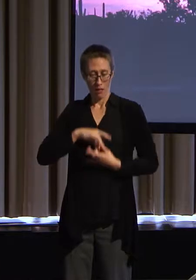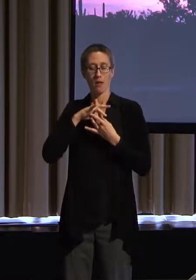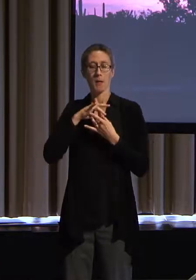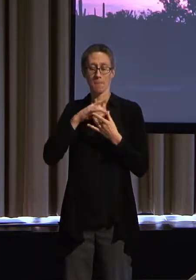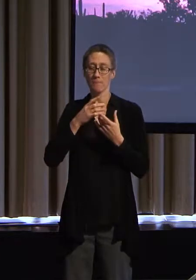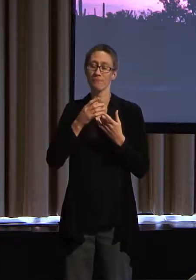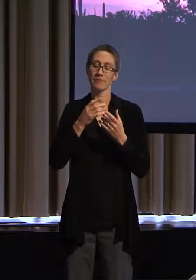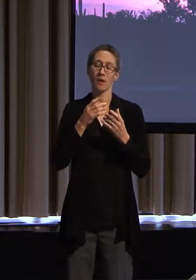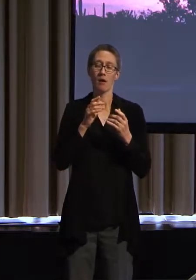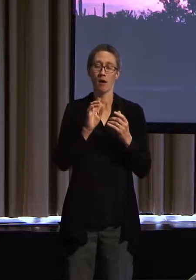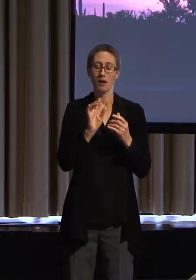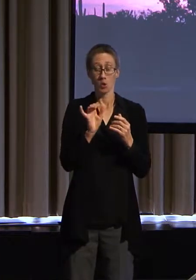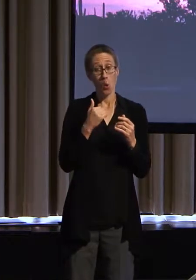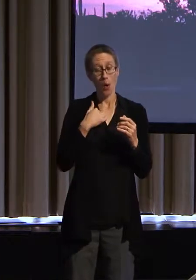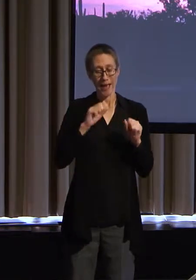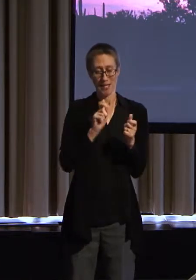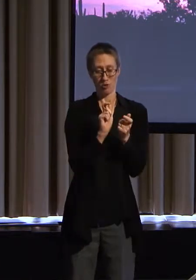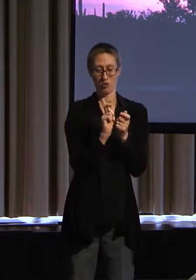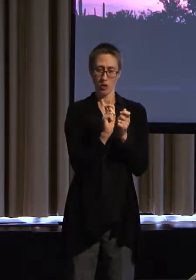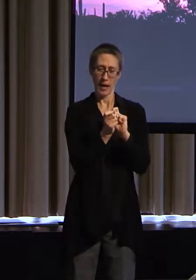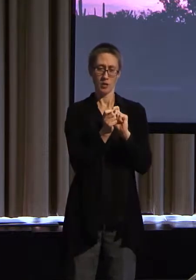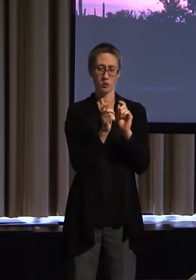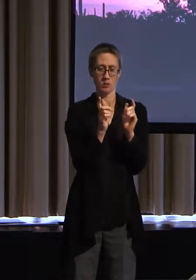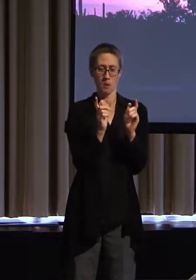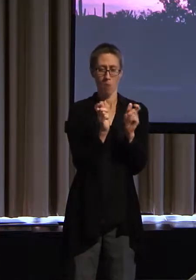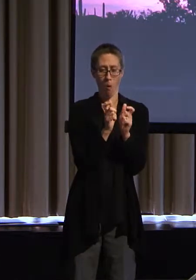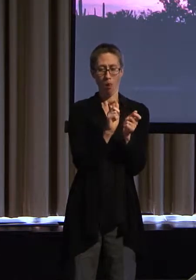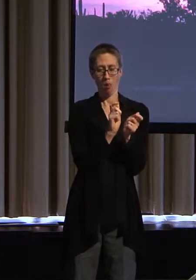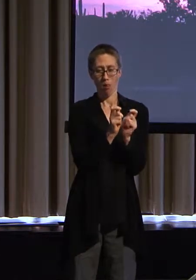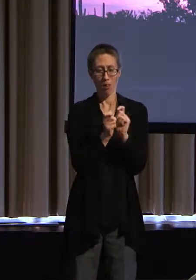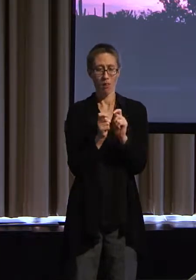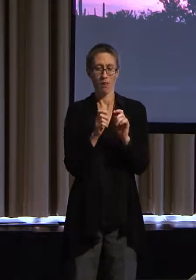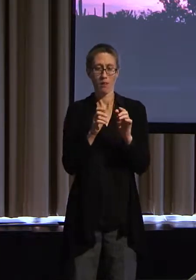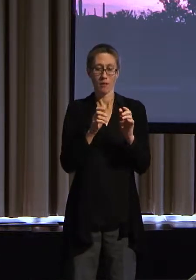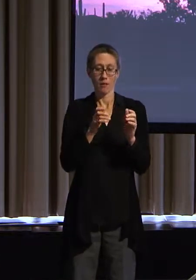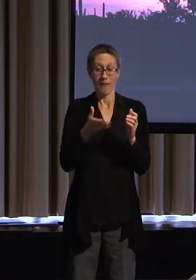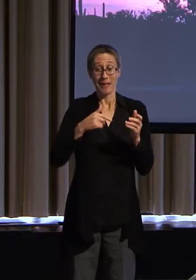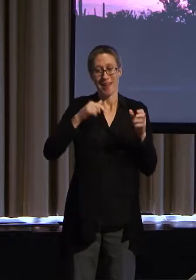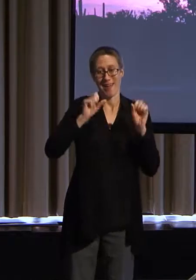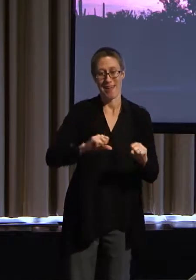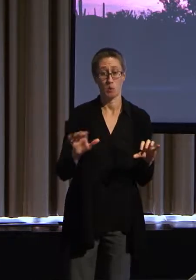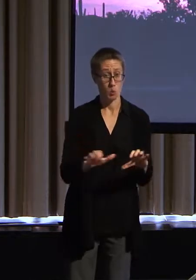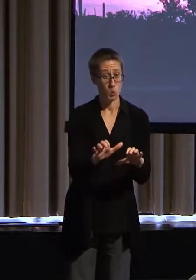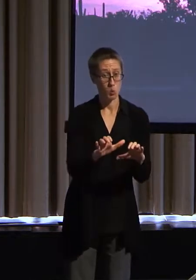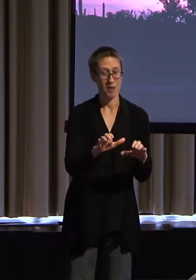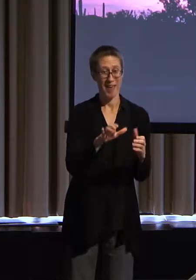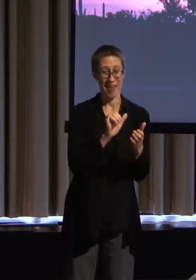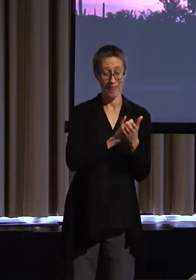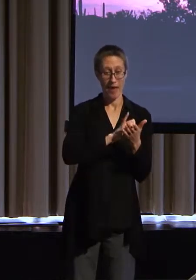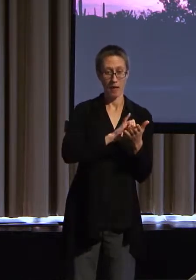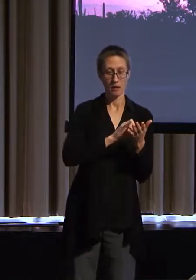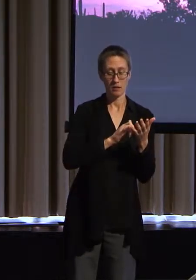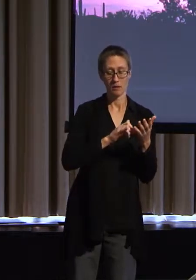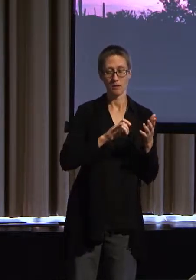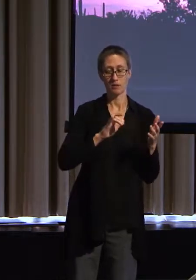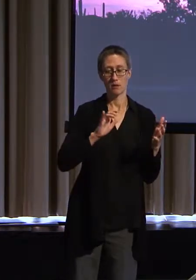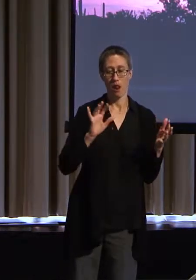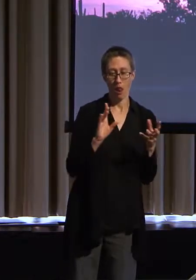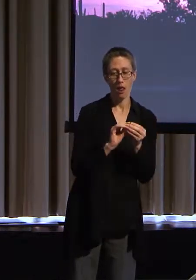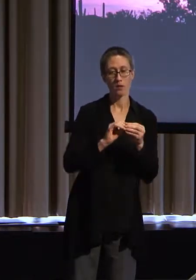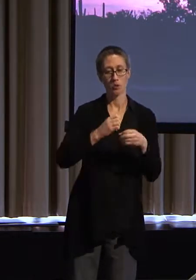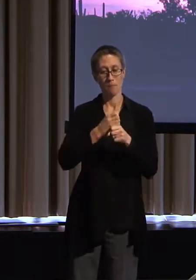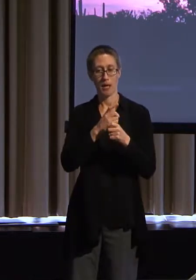changes, which meant I had to redefine healing. I have a friend who's a knitter. She says that usually in order